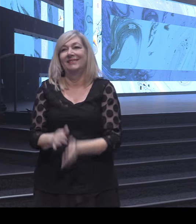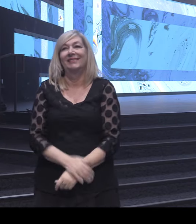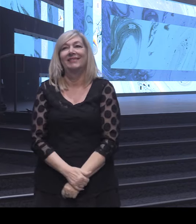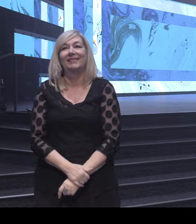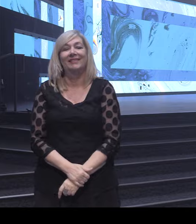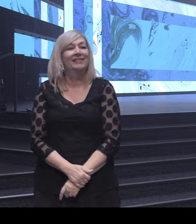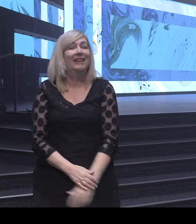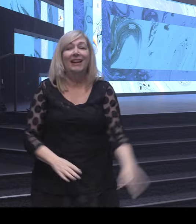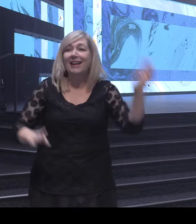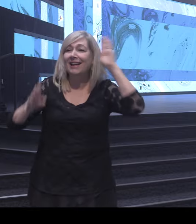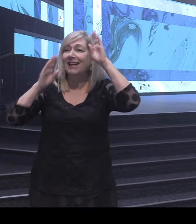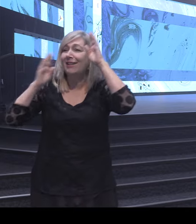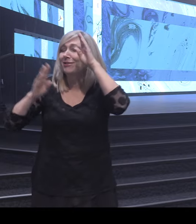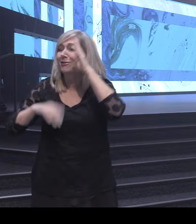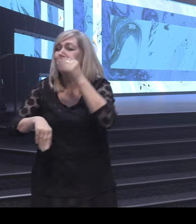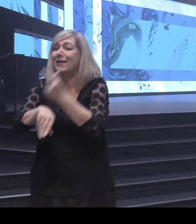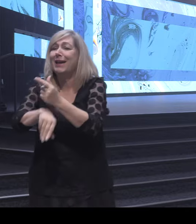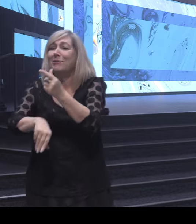Hey, good evening, Gateway.